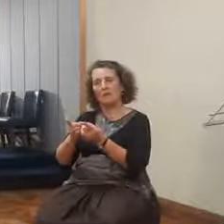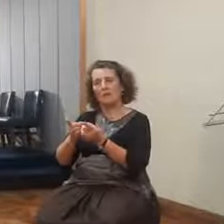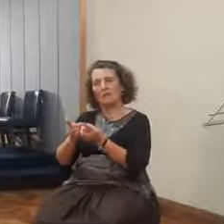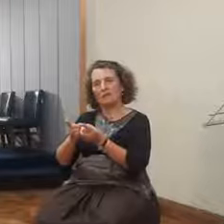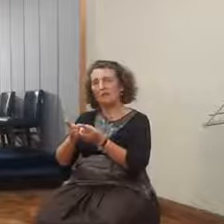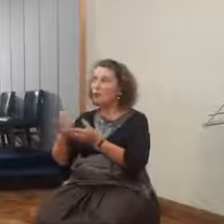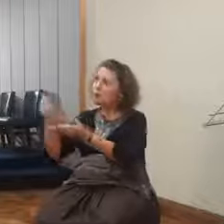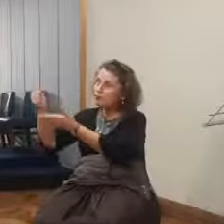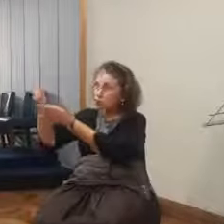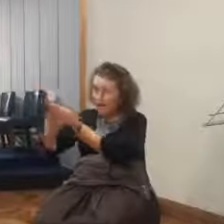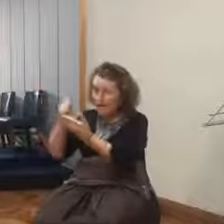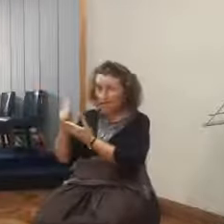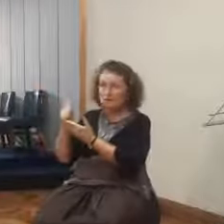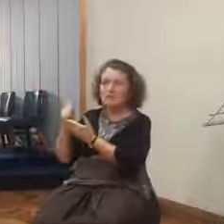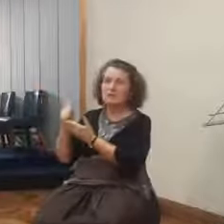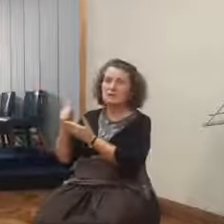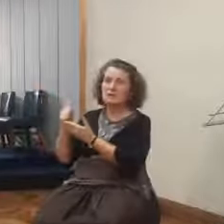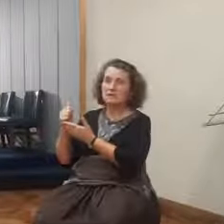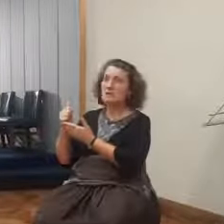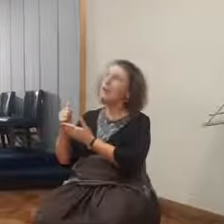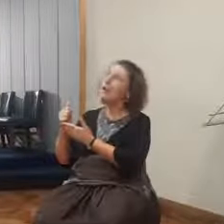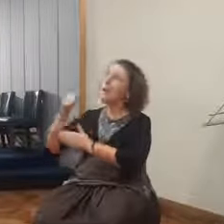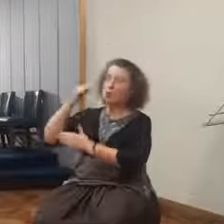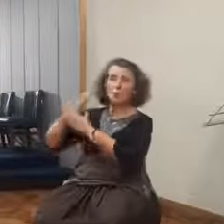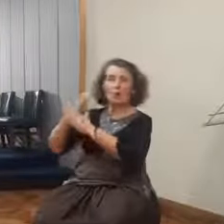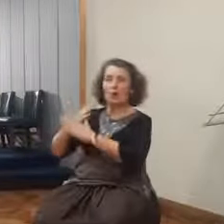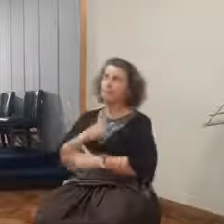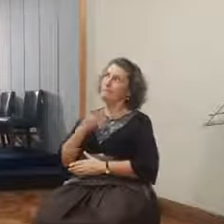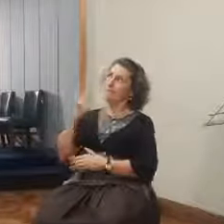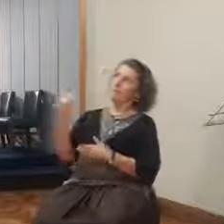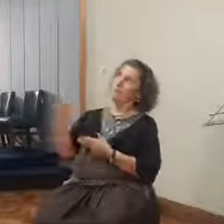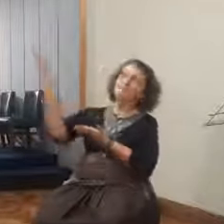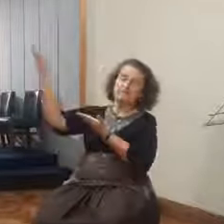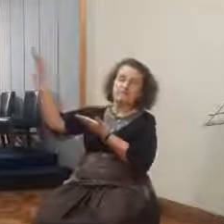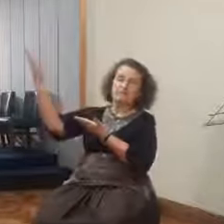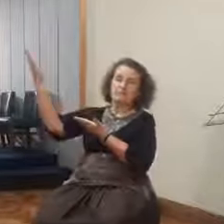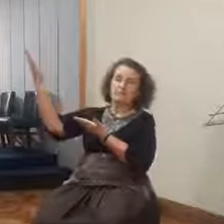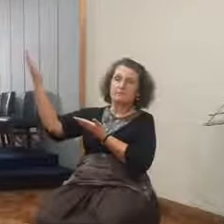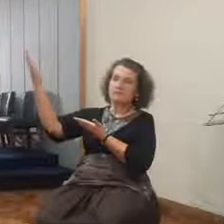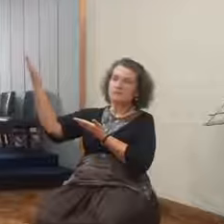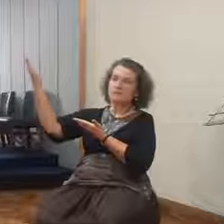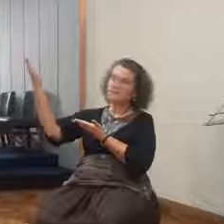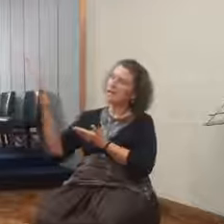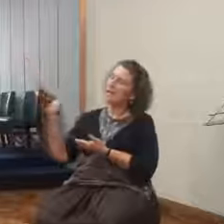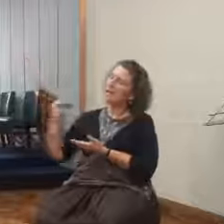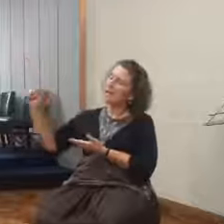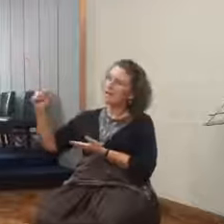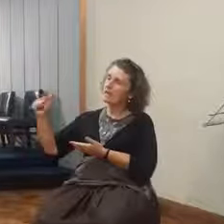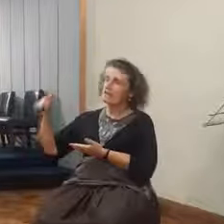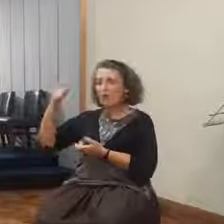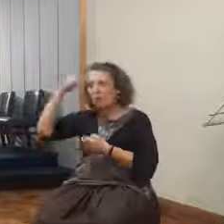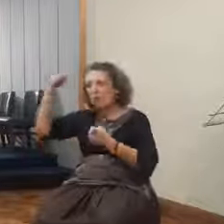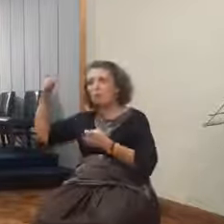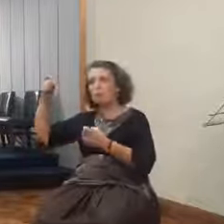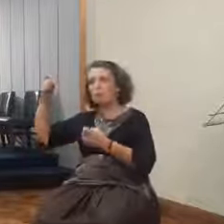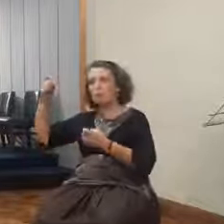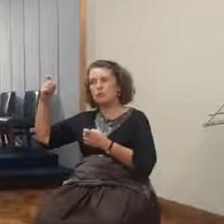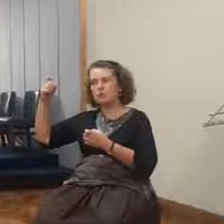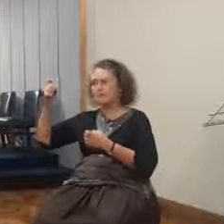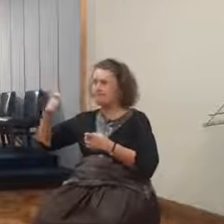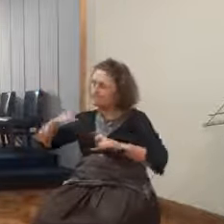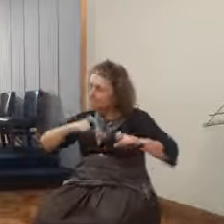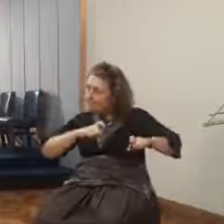all things according to the counsel of his own will. The counsel of the Lord standeth forever, the thoughts of his heart to